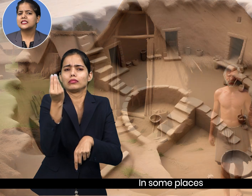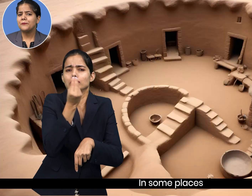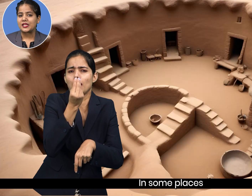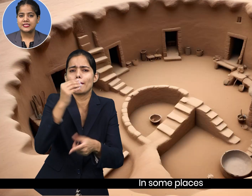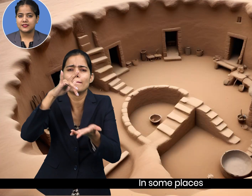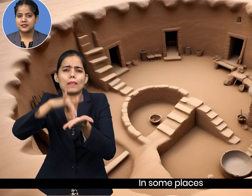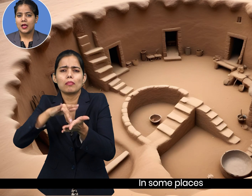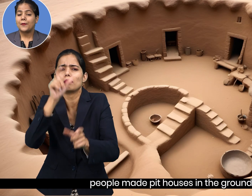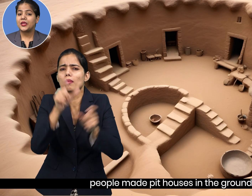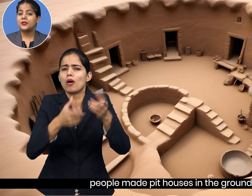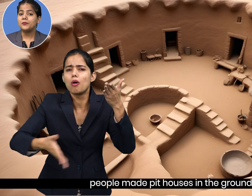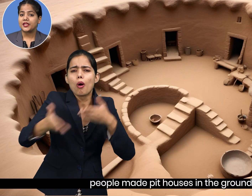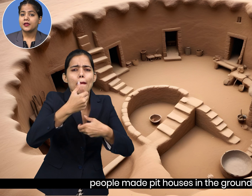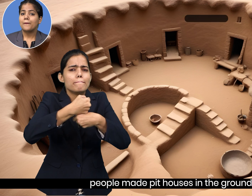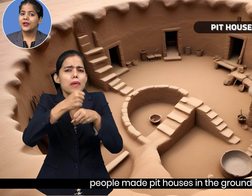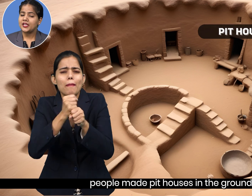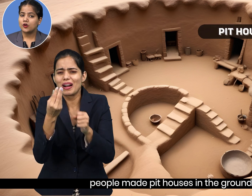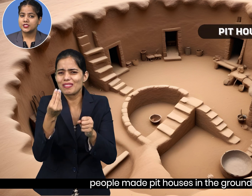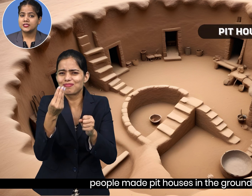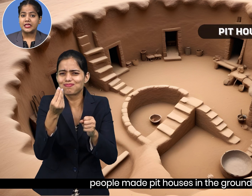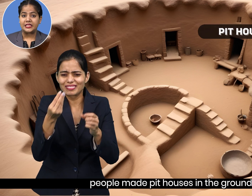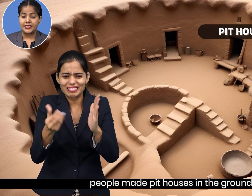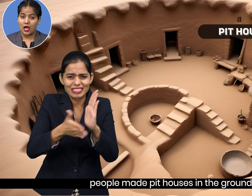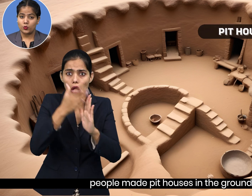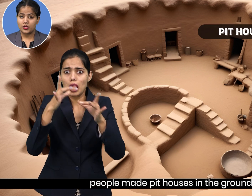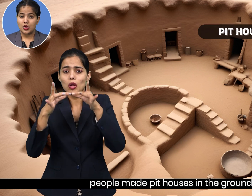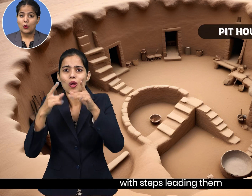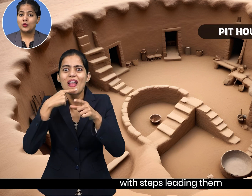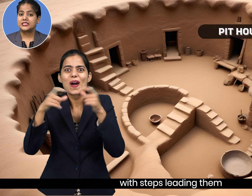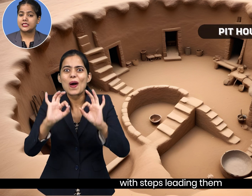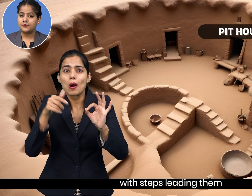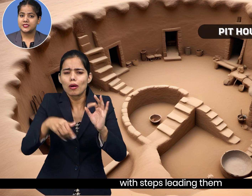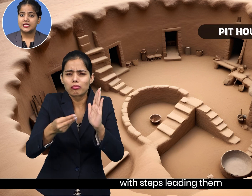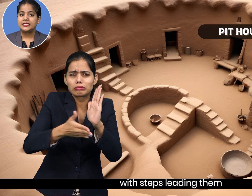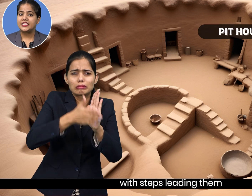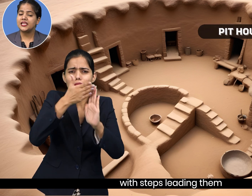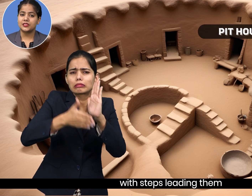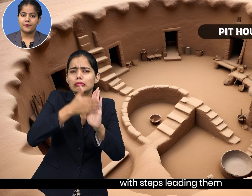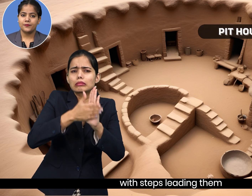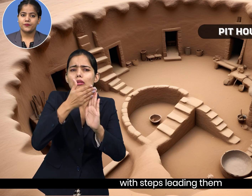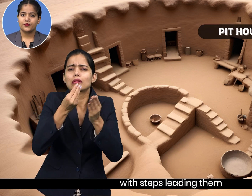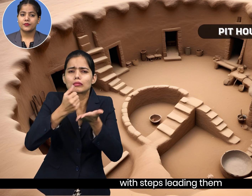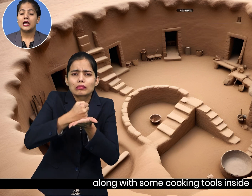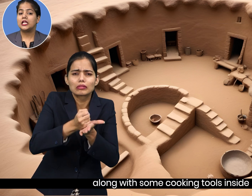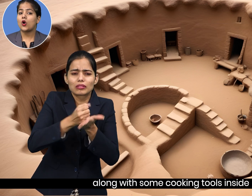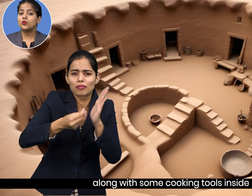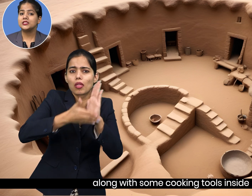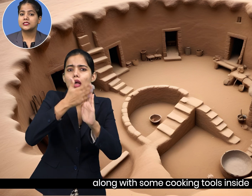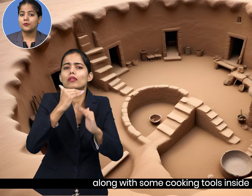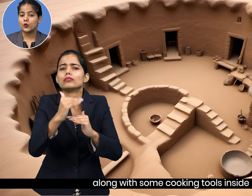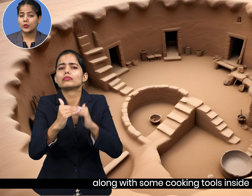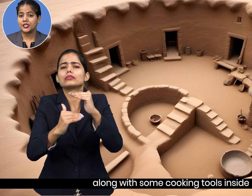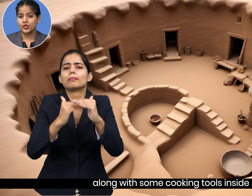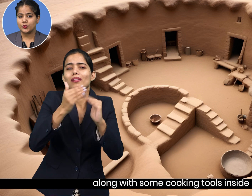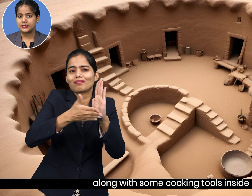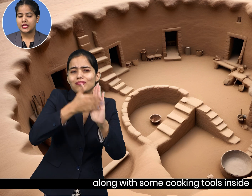In some places, people made pit houses in the ground with steps leading them, along with